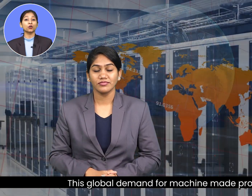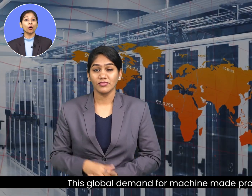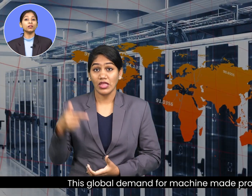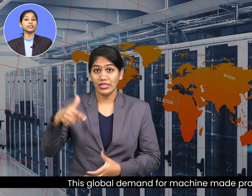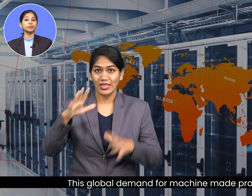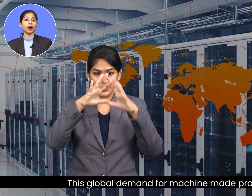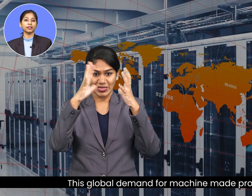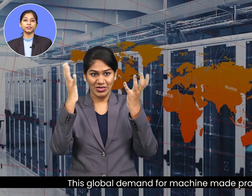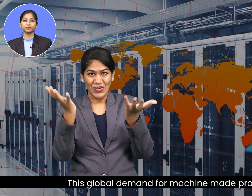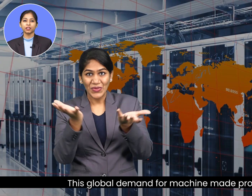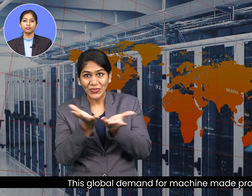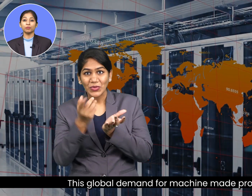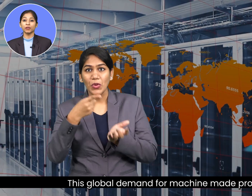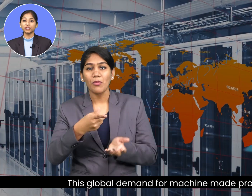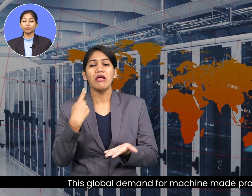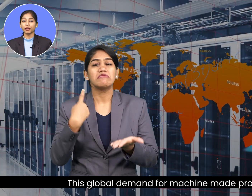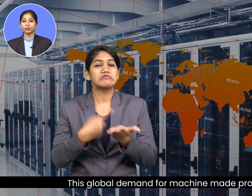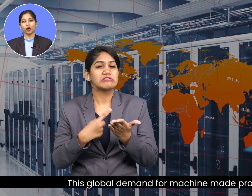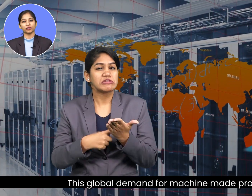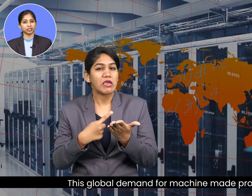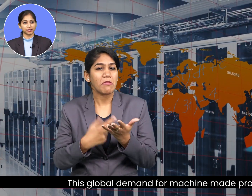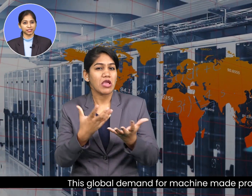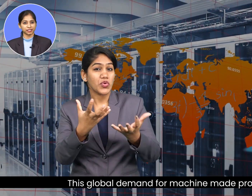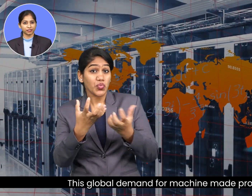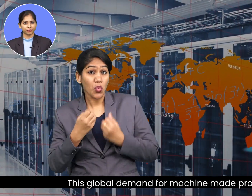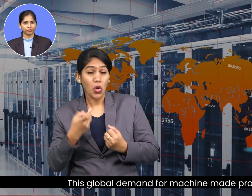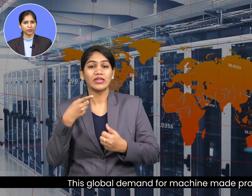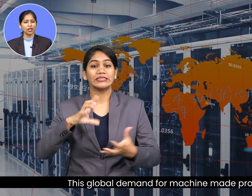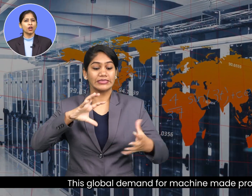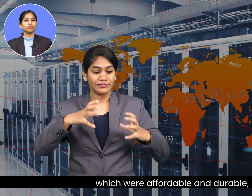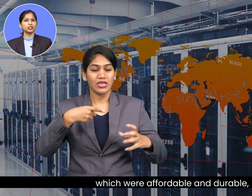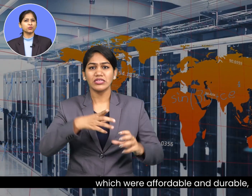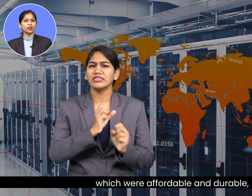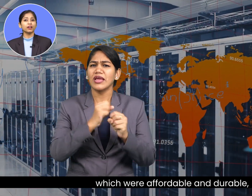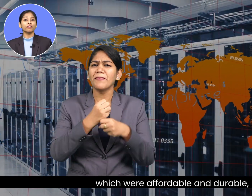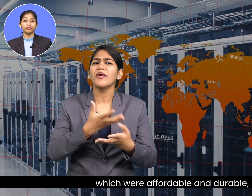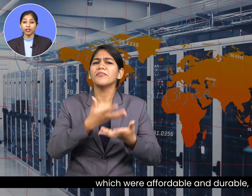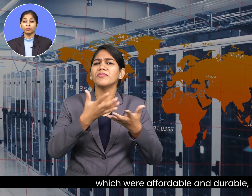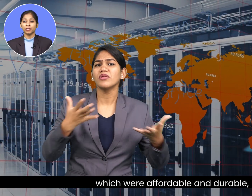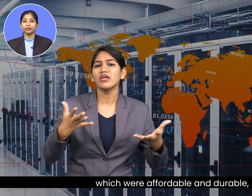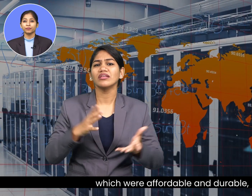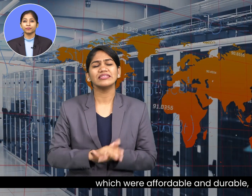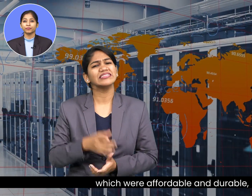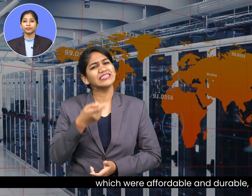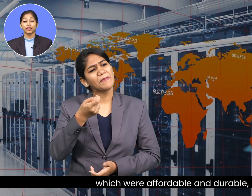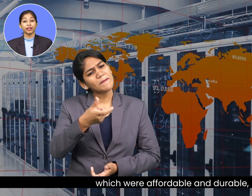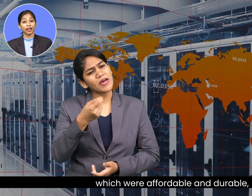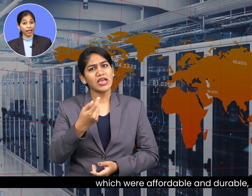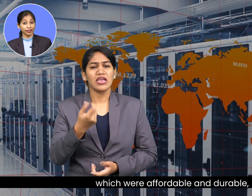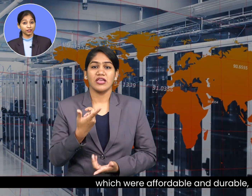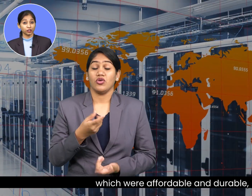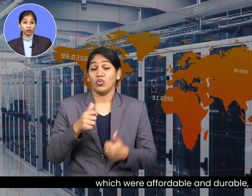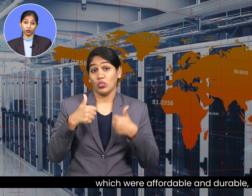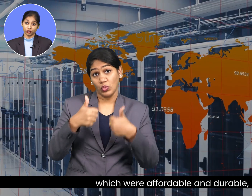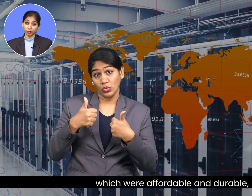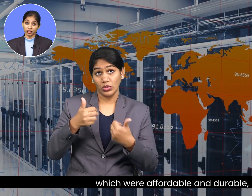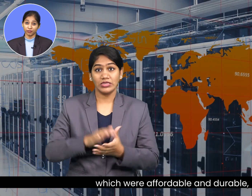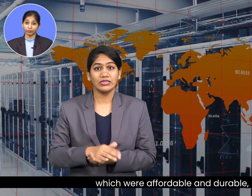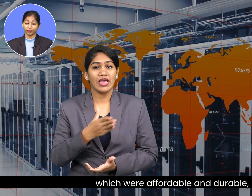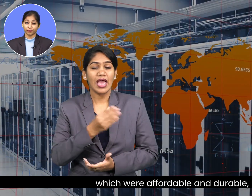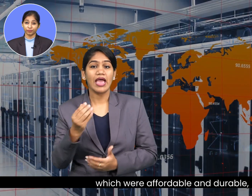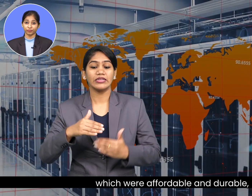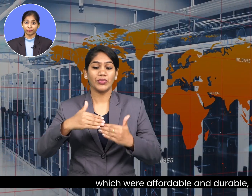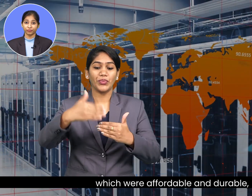This global demand for machine-made products, which were affordable and